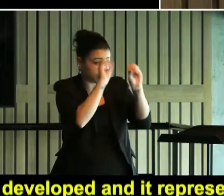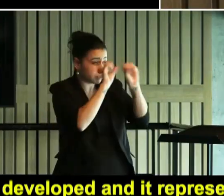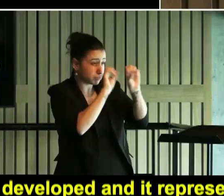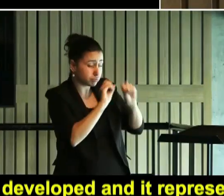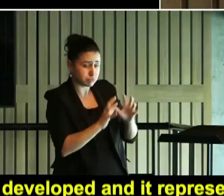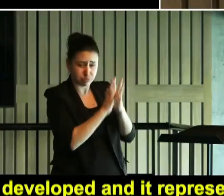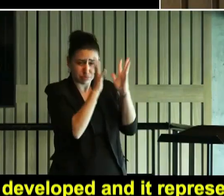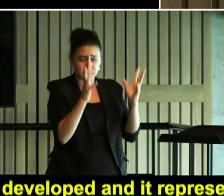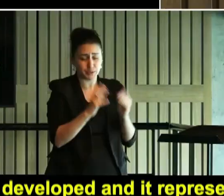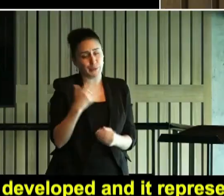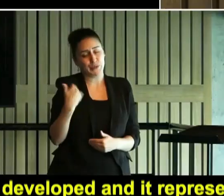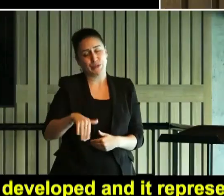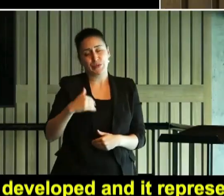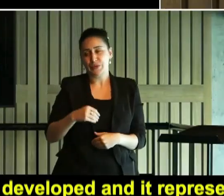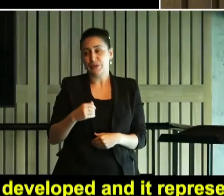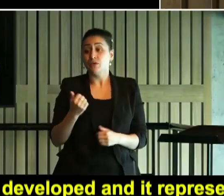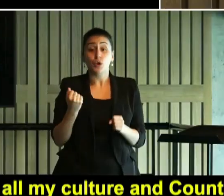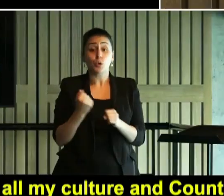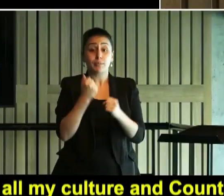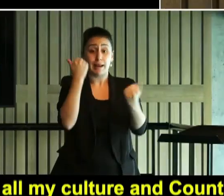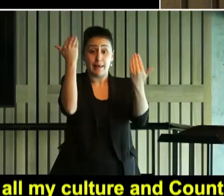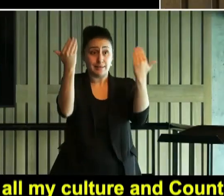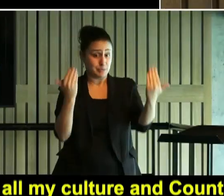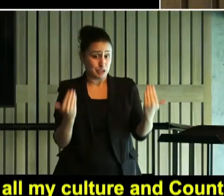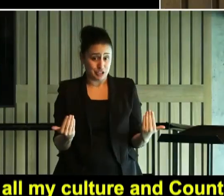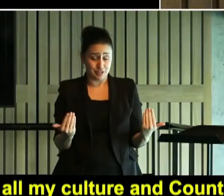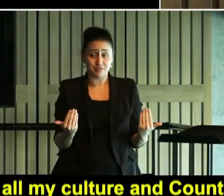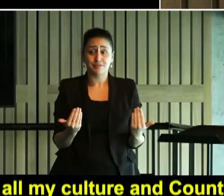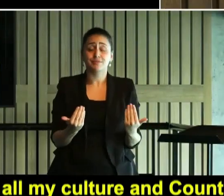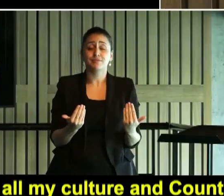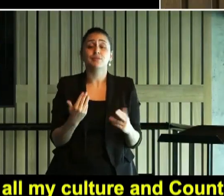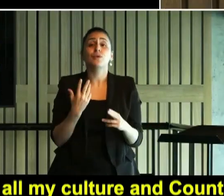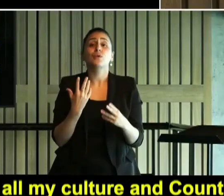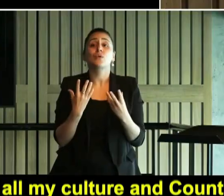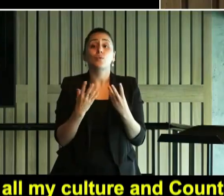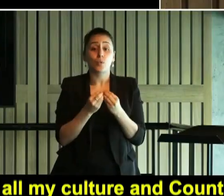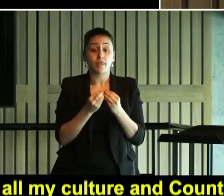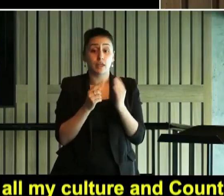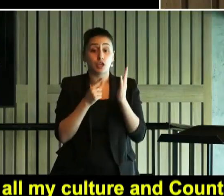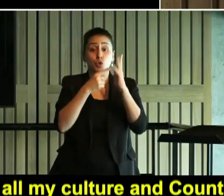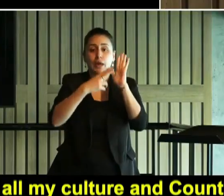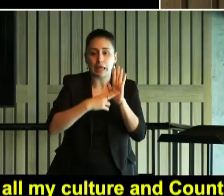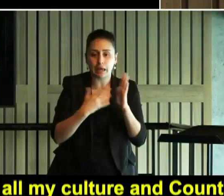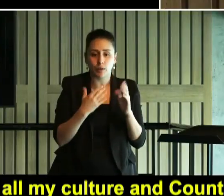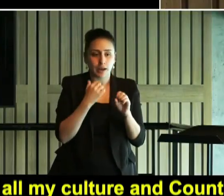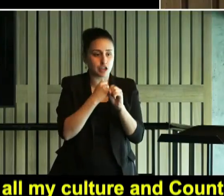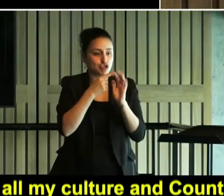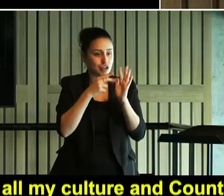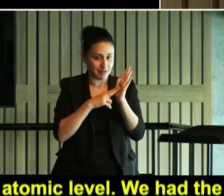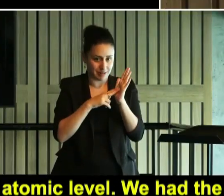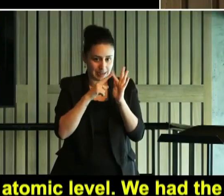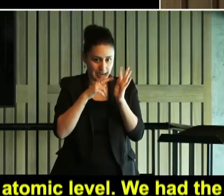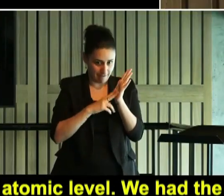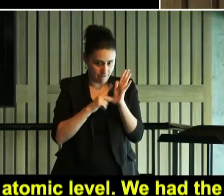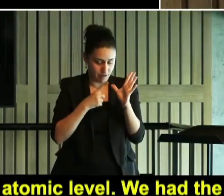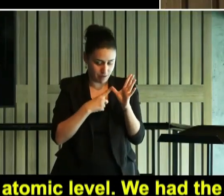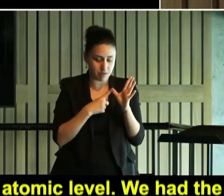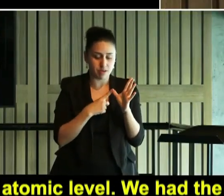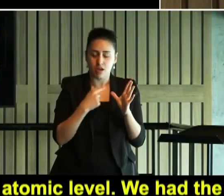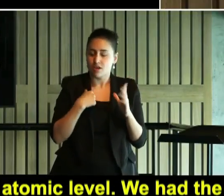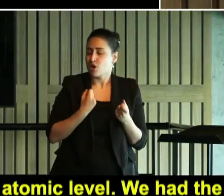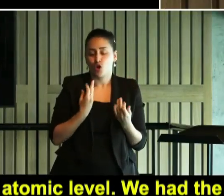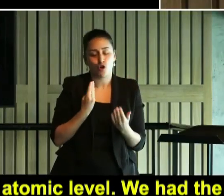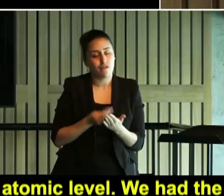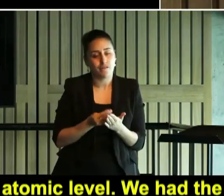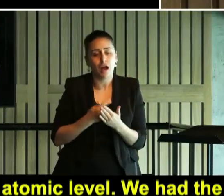we ended up doing an exhibition. We had the opportunity to do an exhibition at the United Nations in Geneva and in the main lobby. So we weren't funded. I